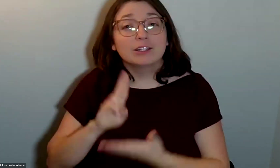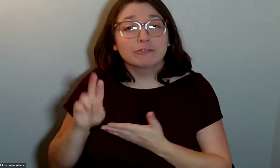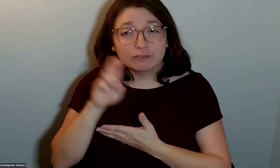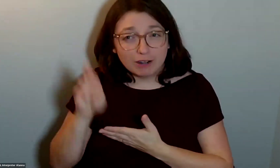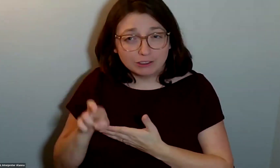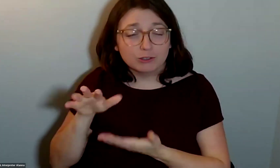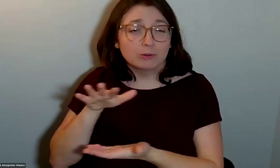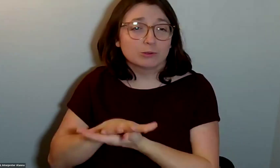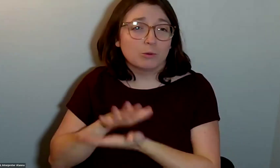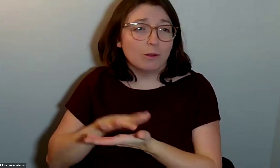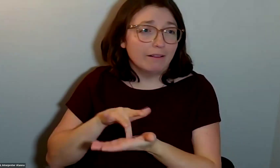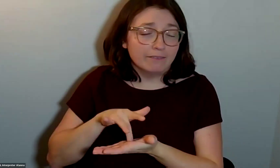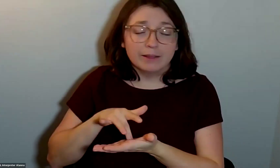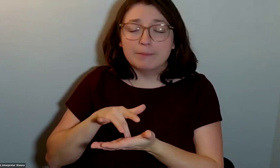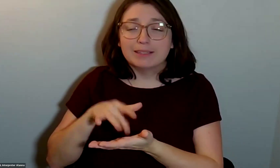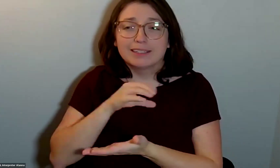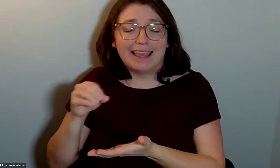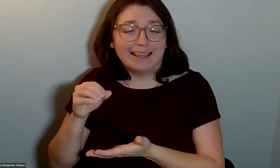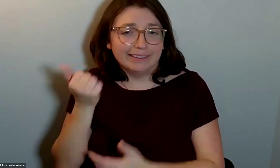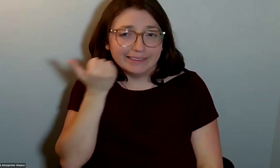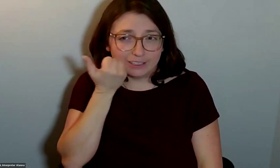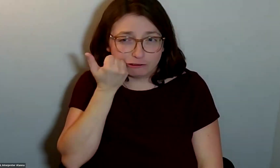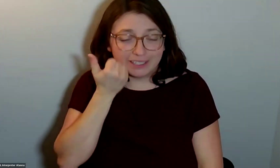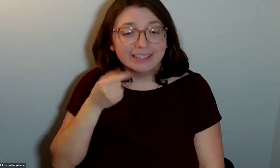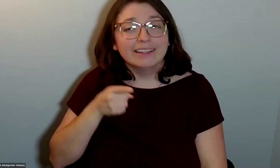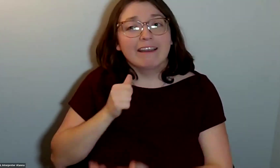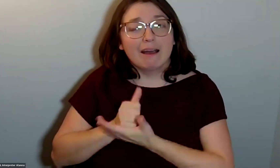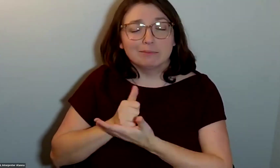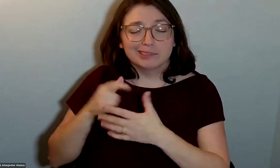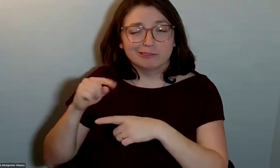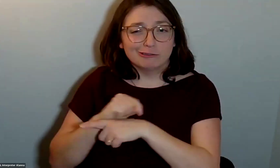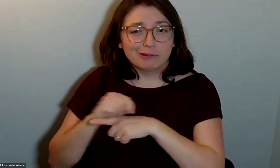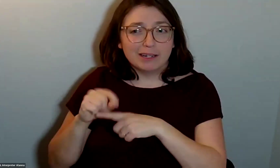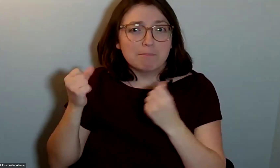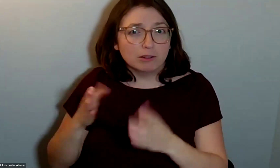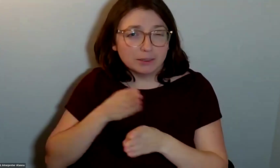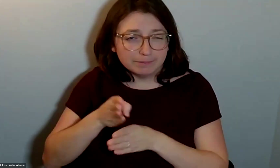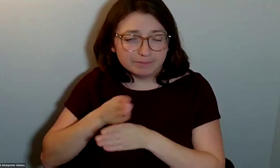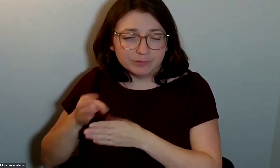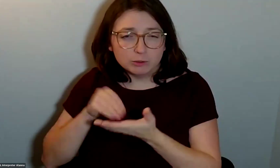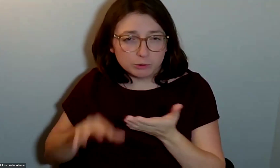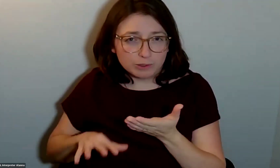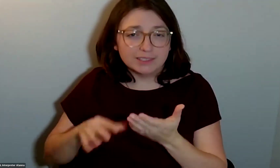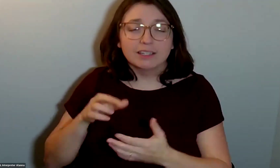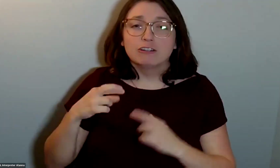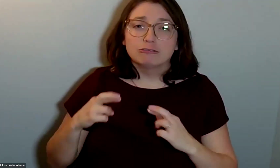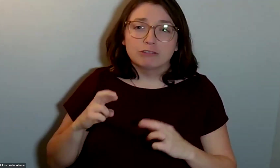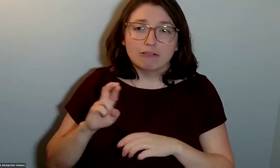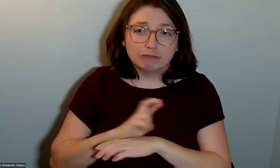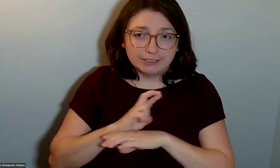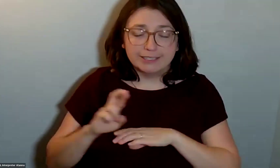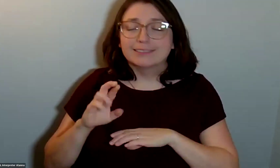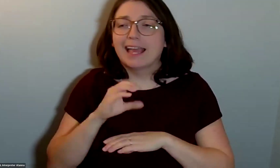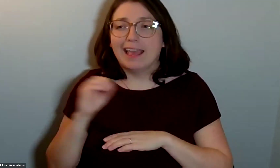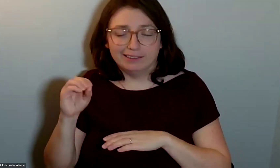Rochester School of Medicine and Dentistry, he helps train multidiscipline students, residents, and fellows in palliative care